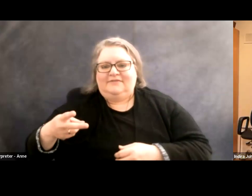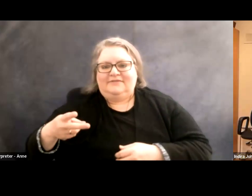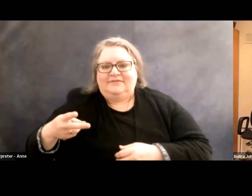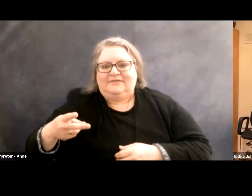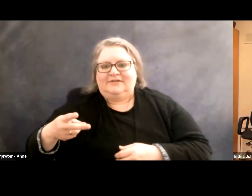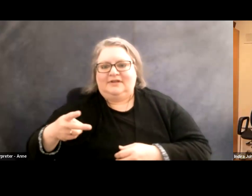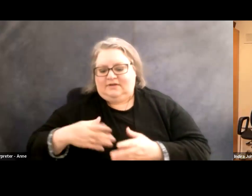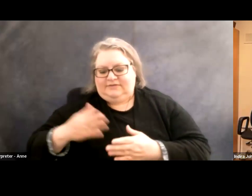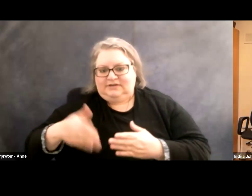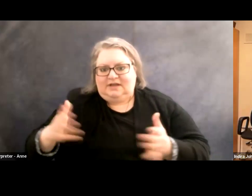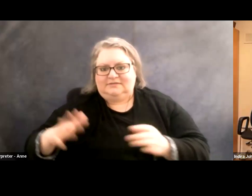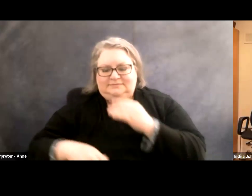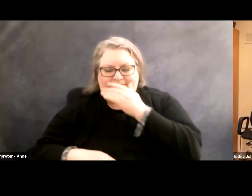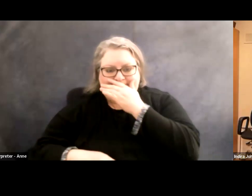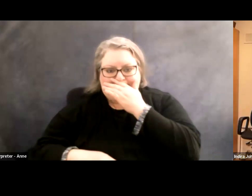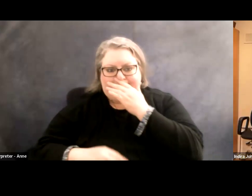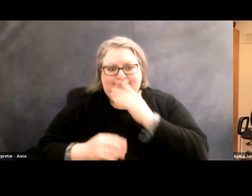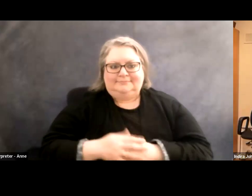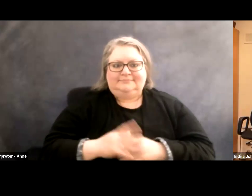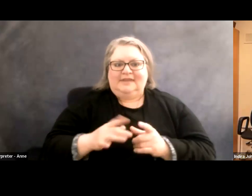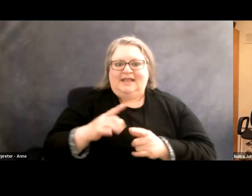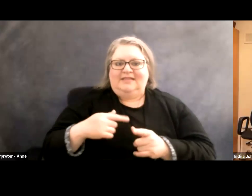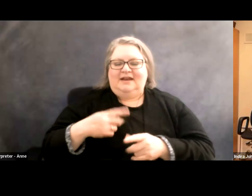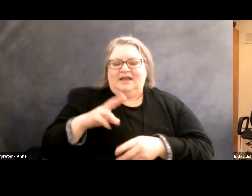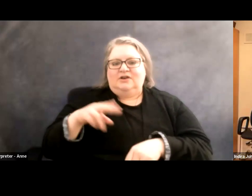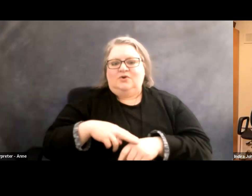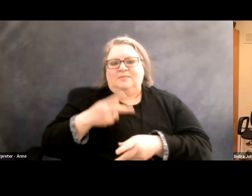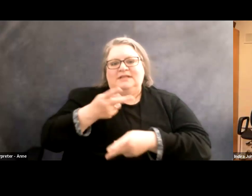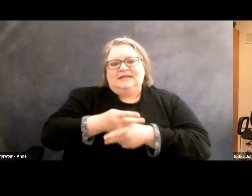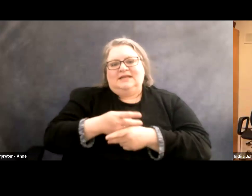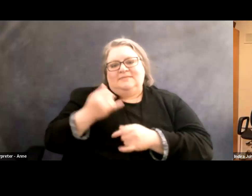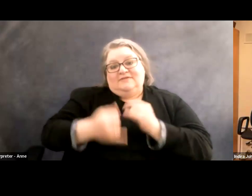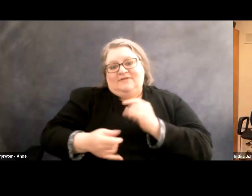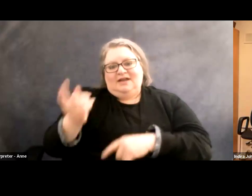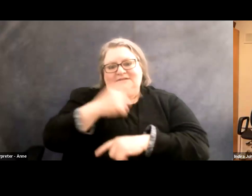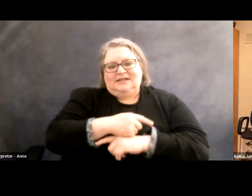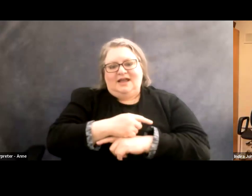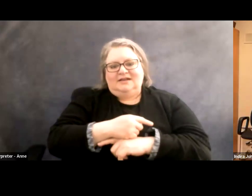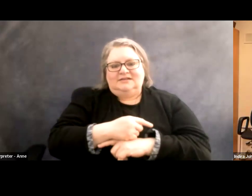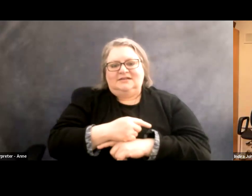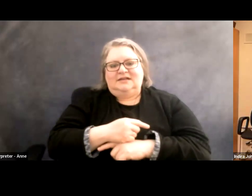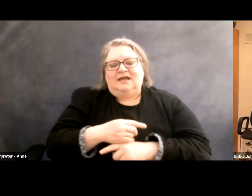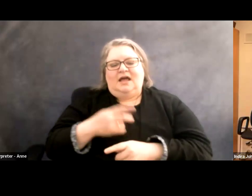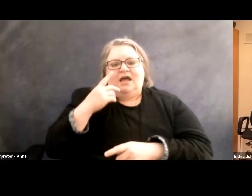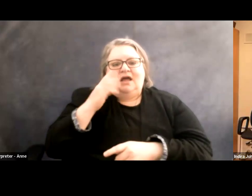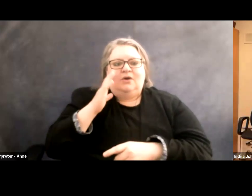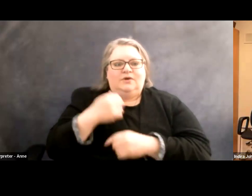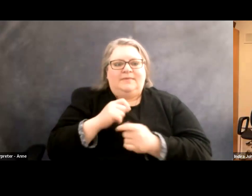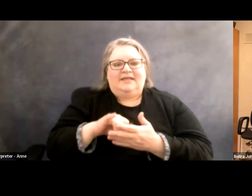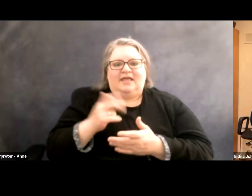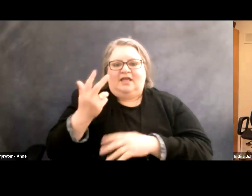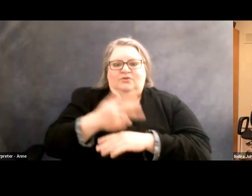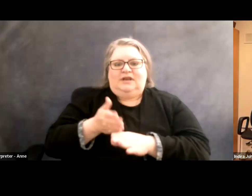of it done. And then I usually keep the final date, I usually make that 3 days